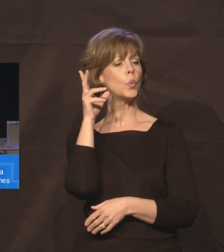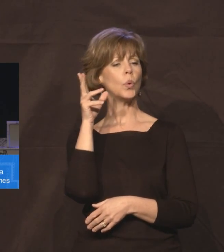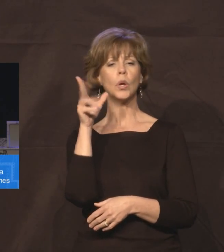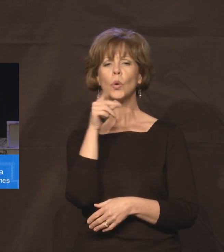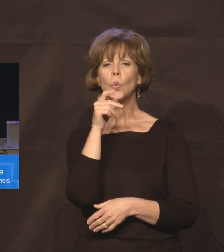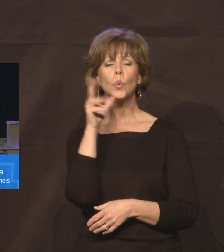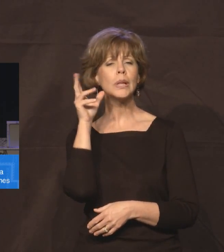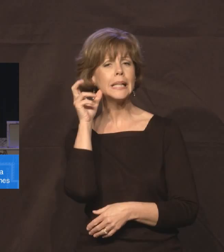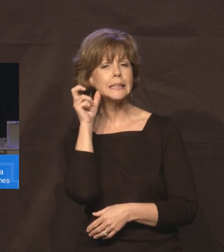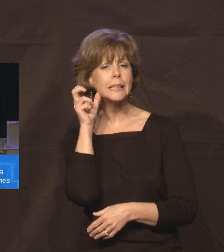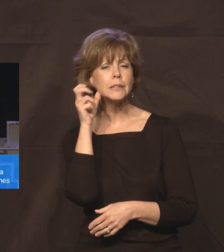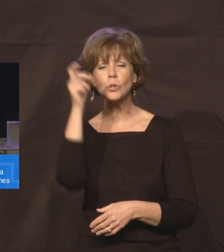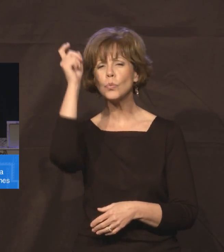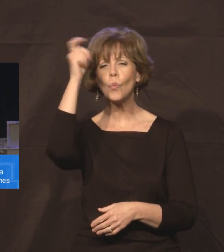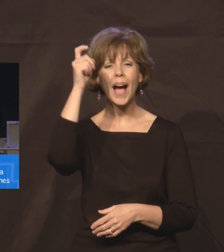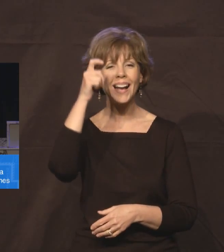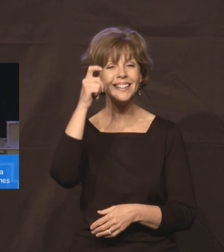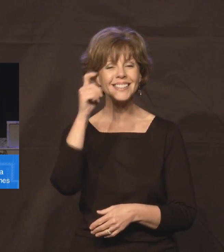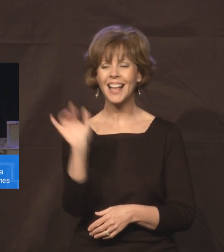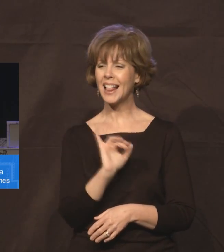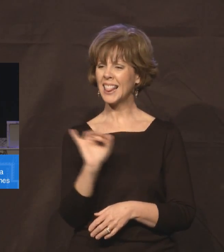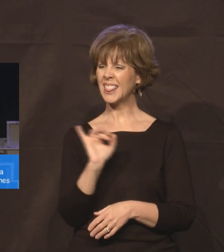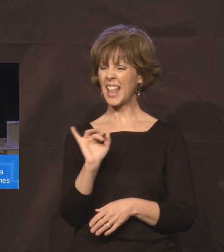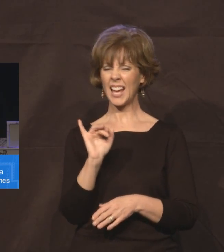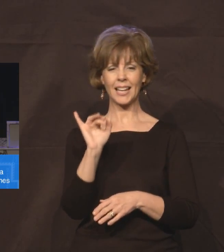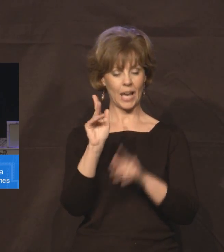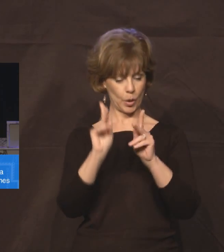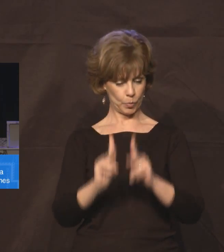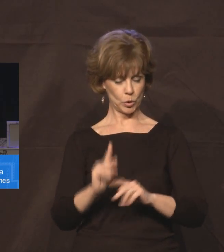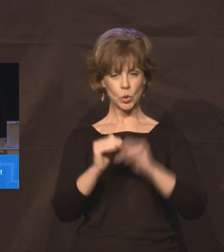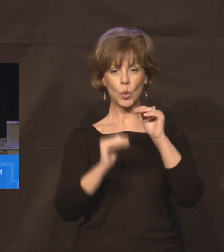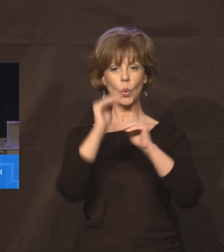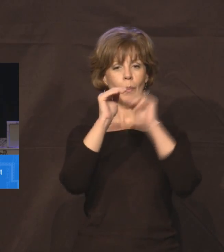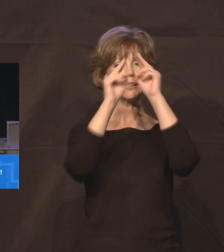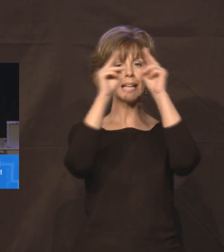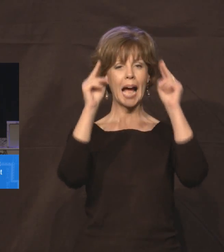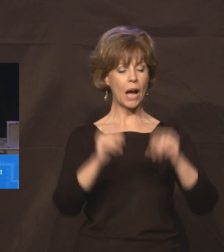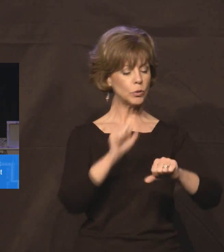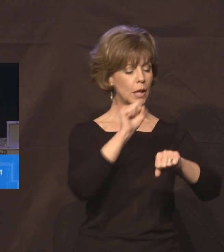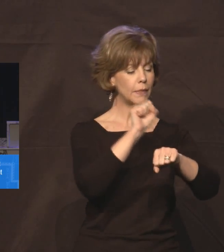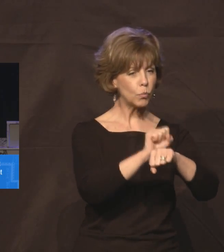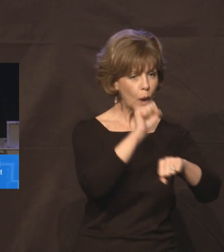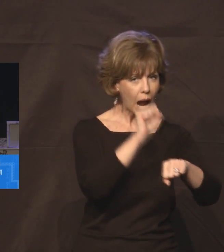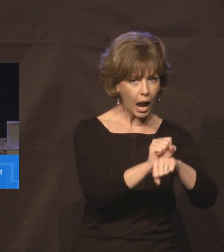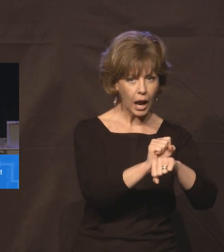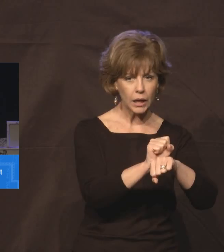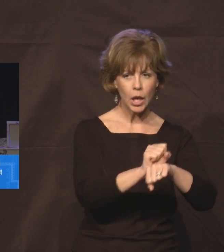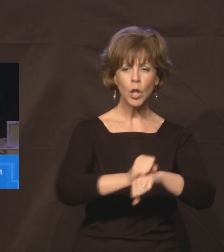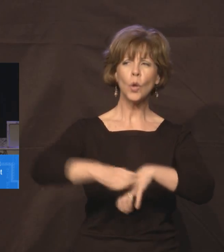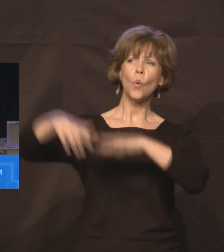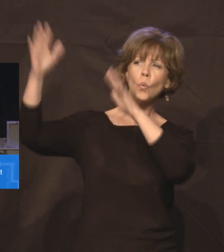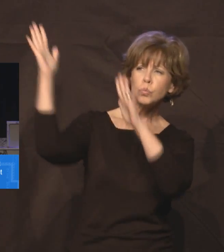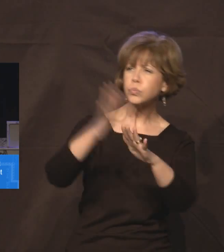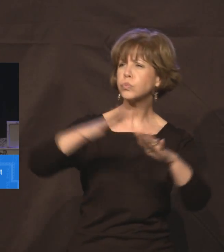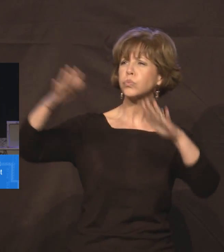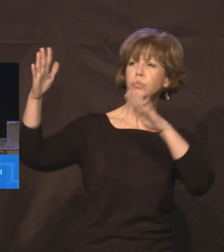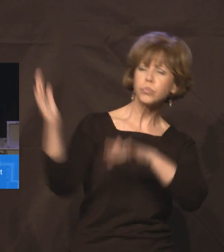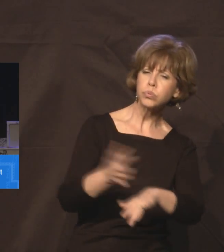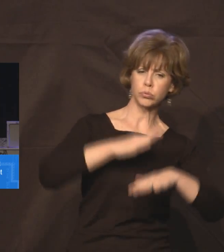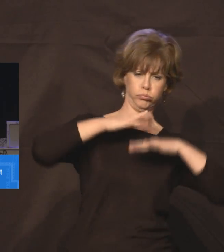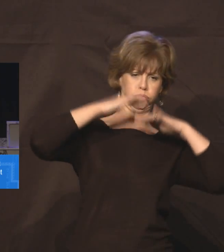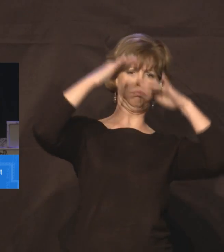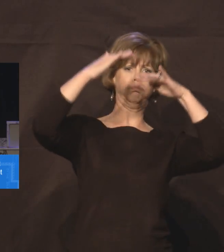wise, like a person who builds a house on a solid rock. Though the rain comes in torrents and the floodwaters rise and the winds beat against the house, it